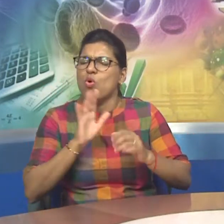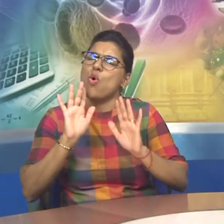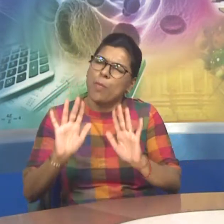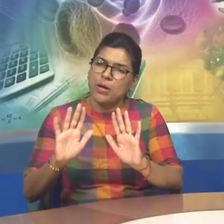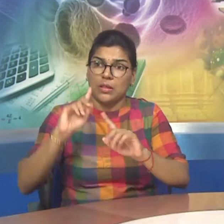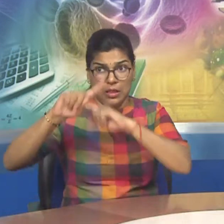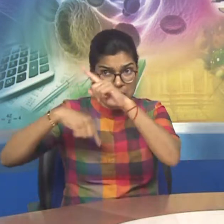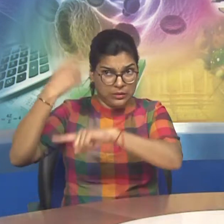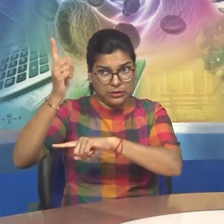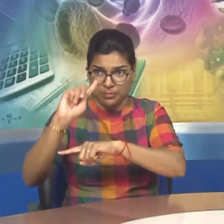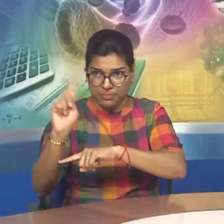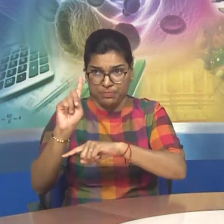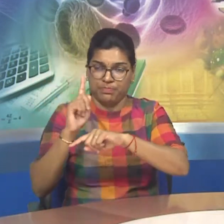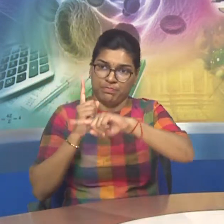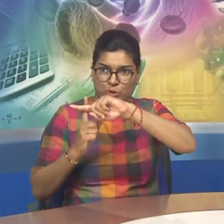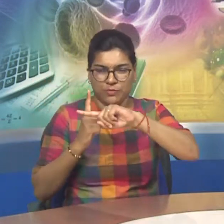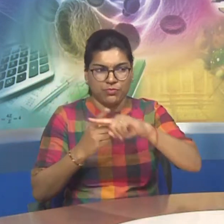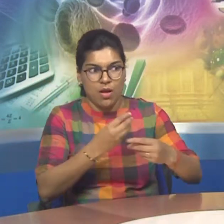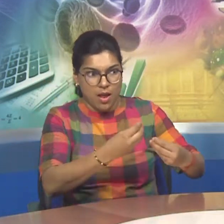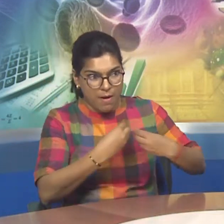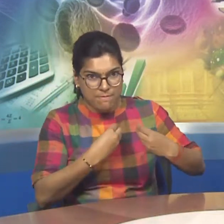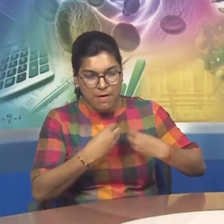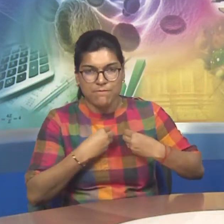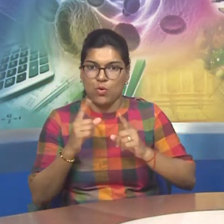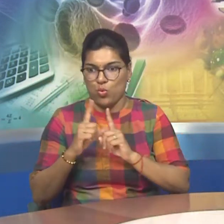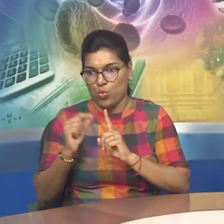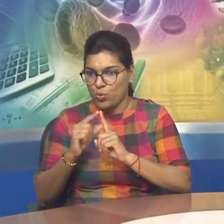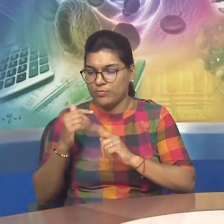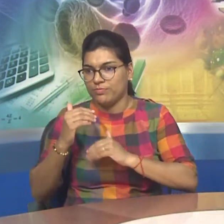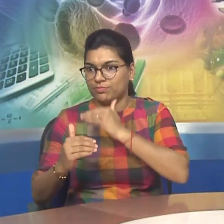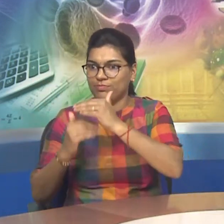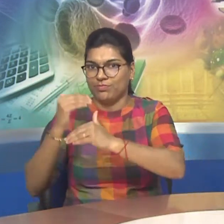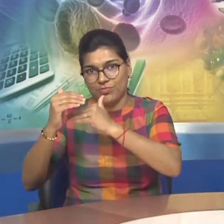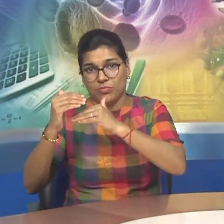one's words sweet, soft, and pleasant.